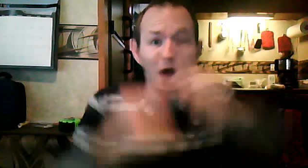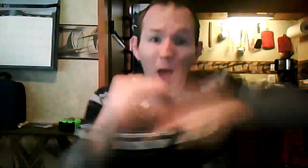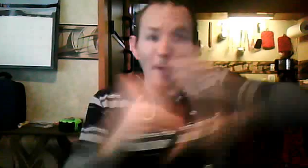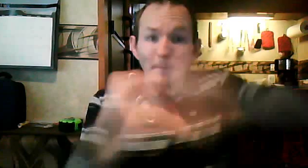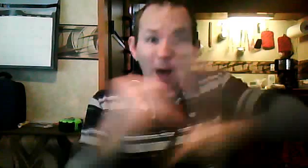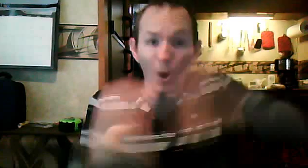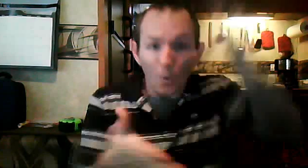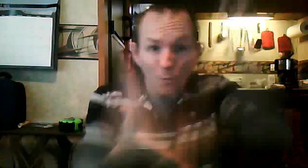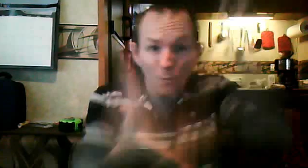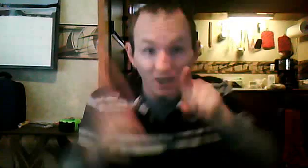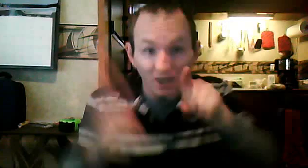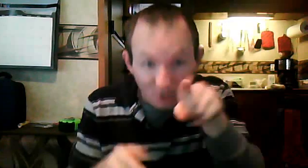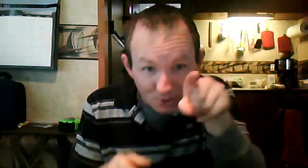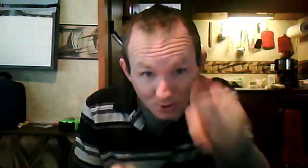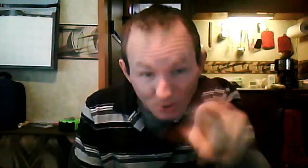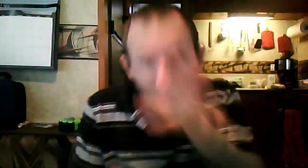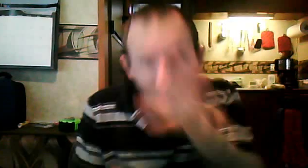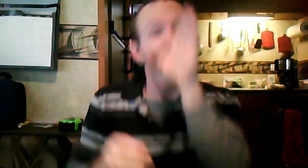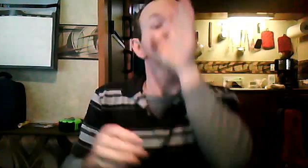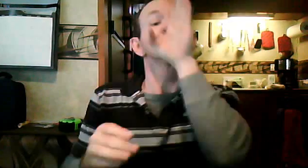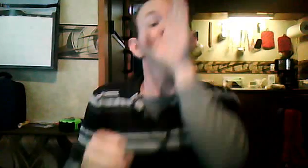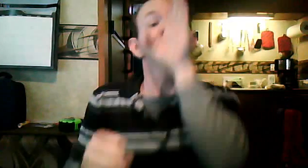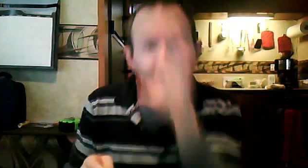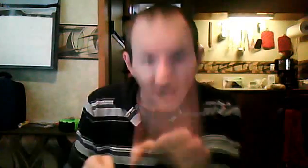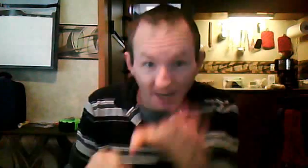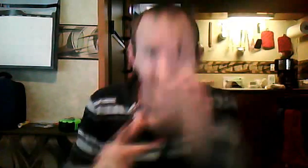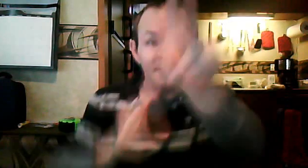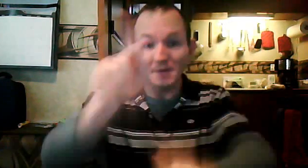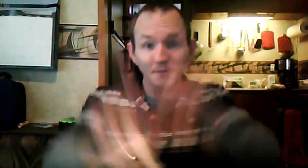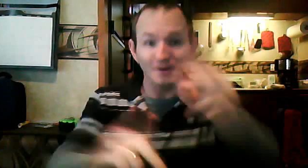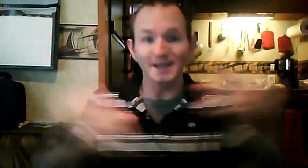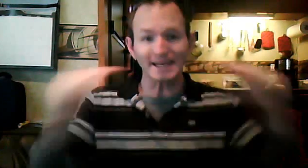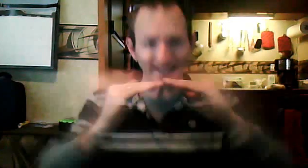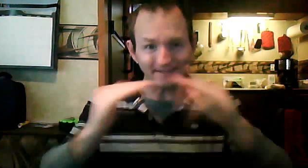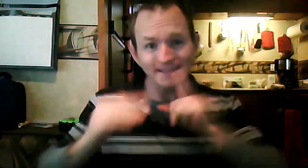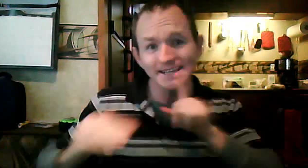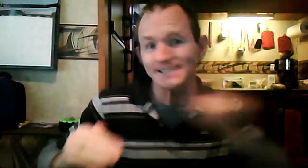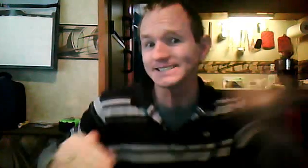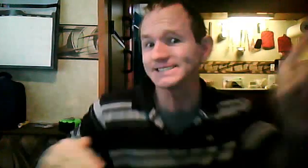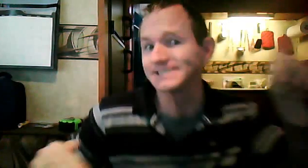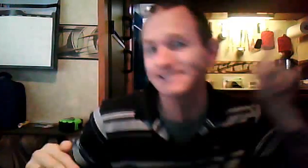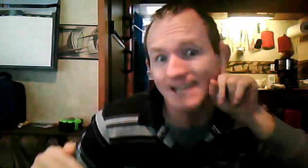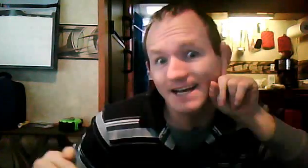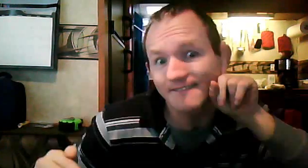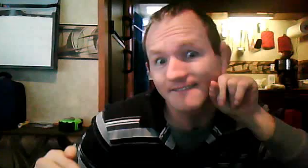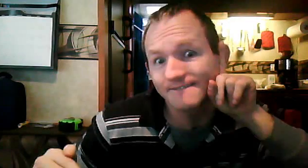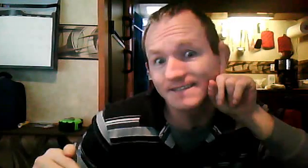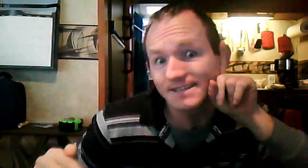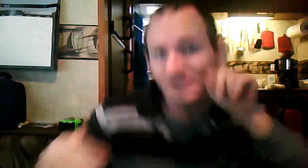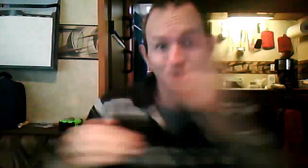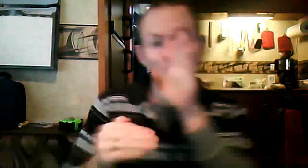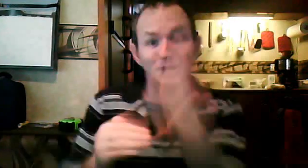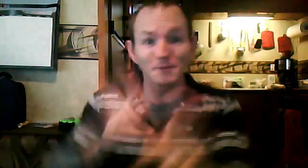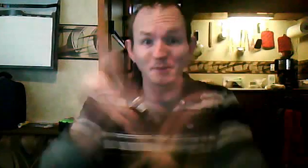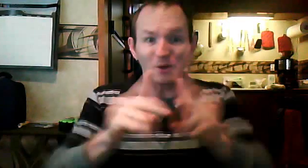india thousands of people killed it's a big news story and he said his mother who was still in india had been killed in that